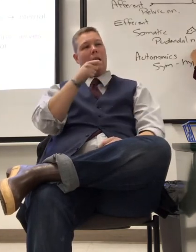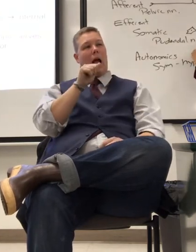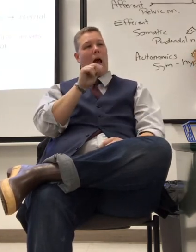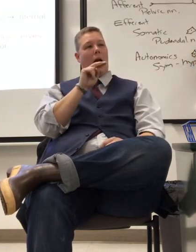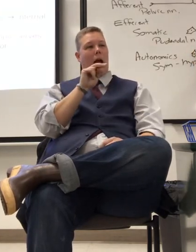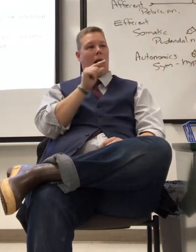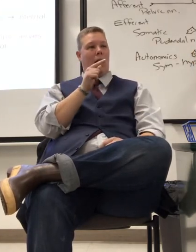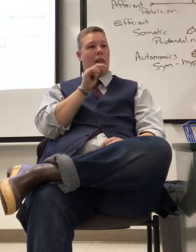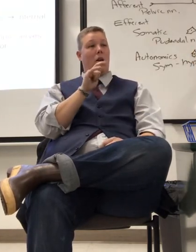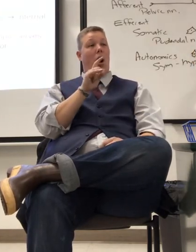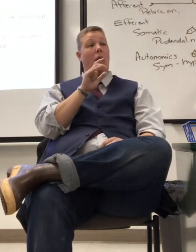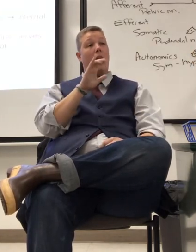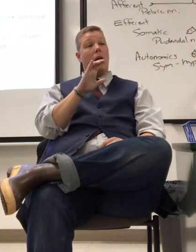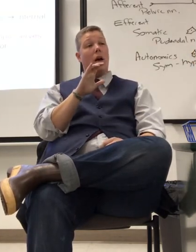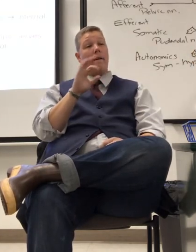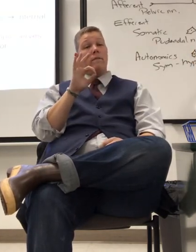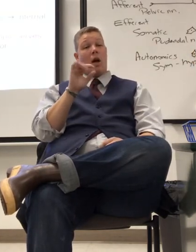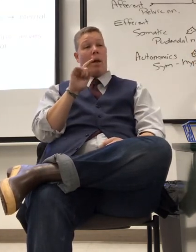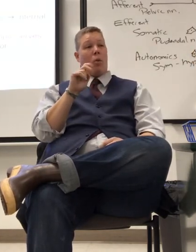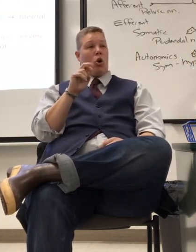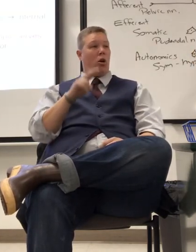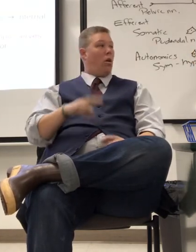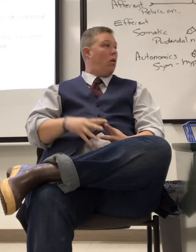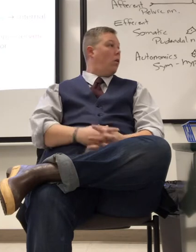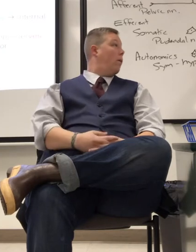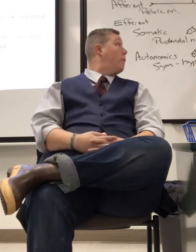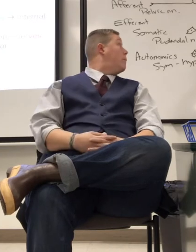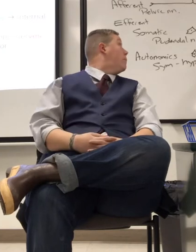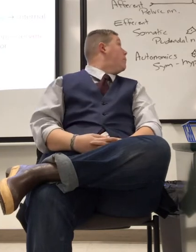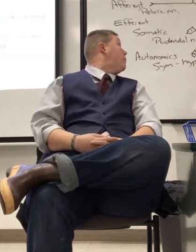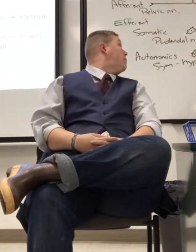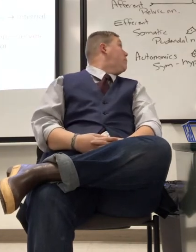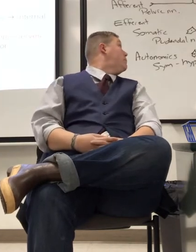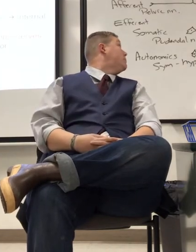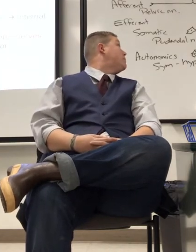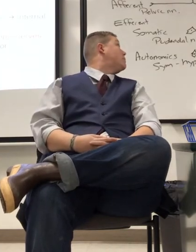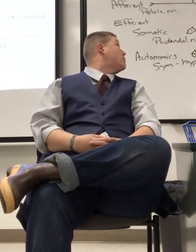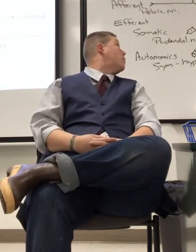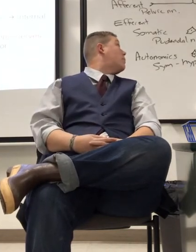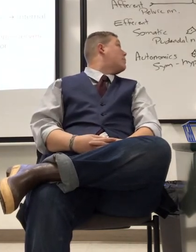So there's a pre and a synapsis to a post.